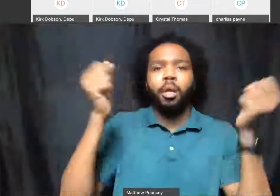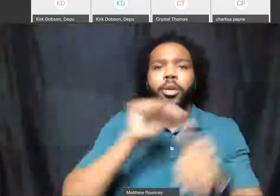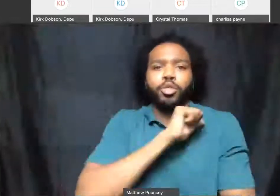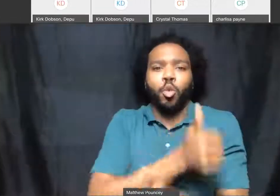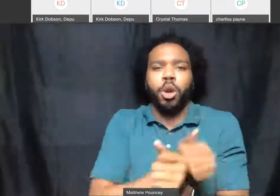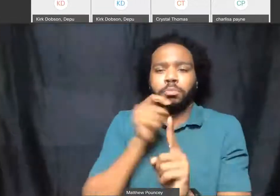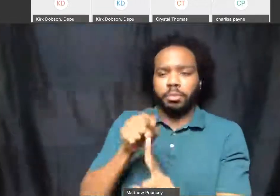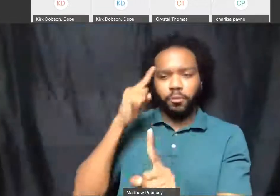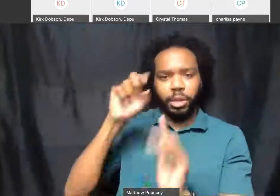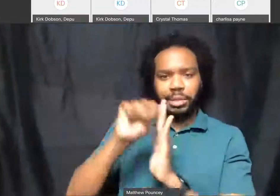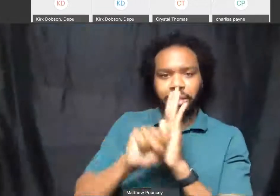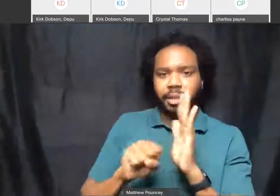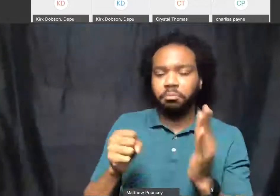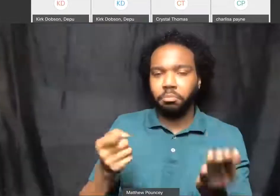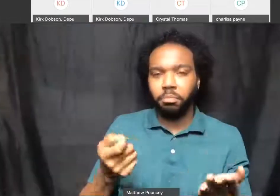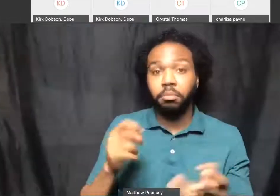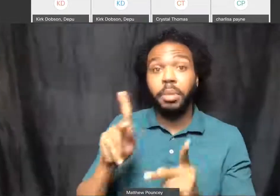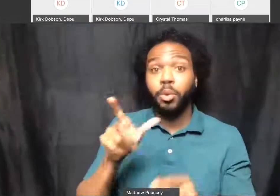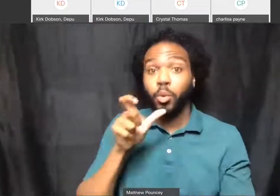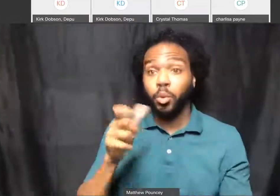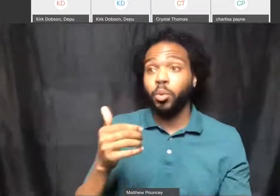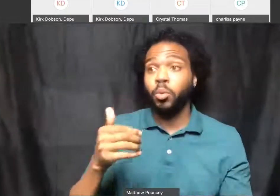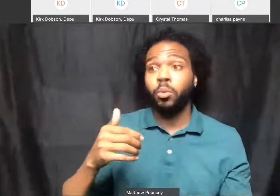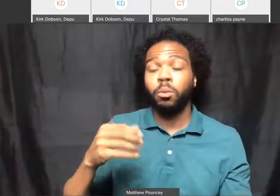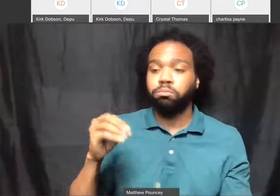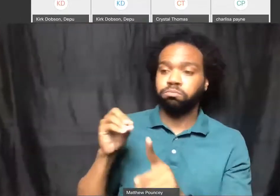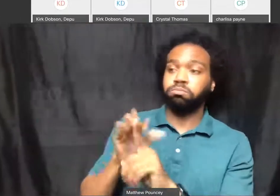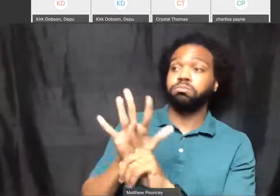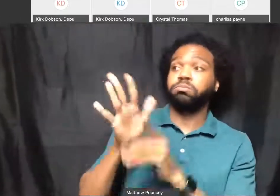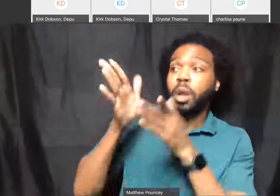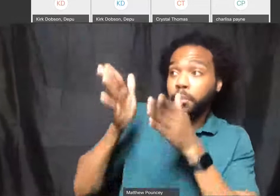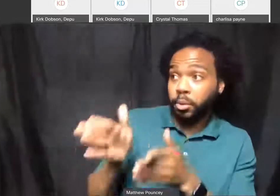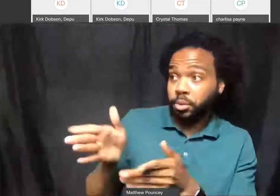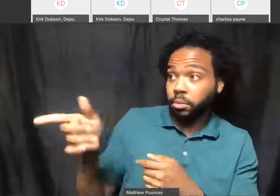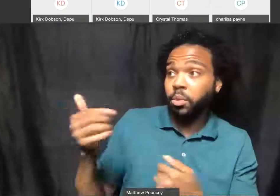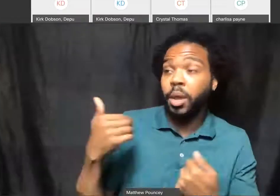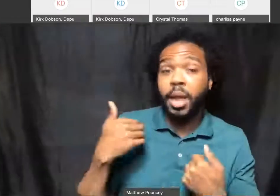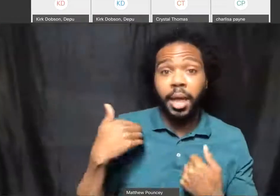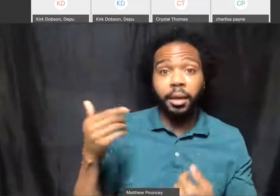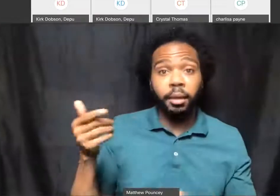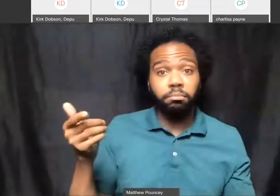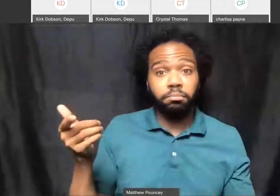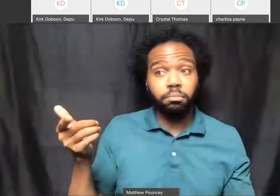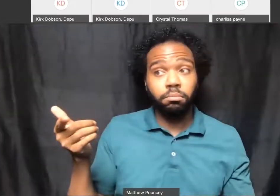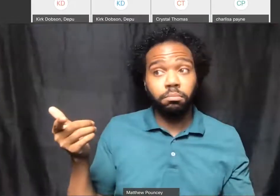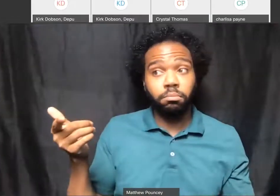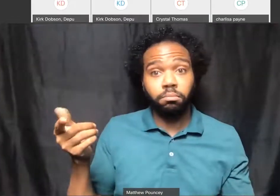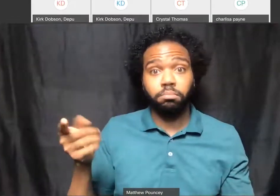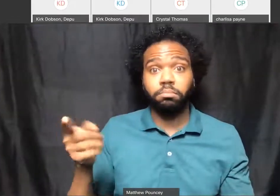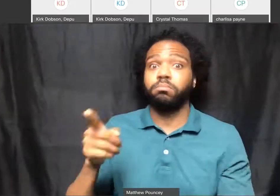who had an exposure to a person with a confirmed case